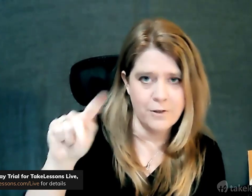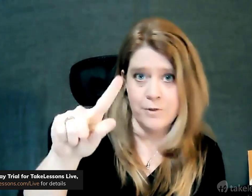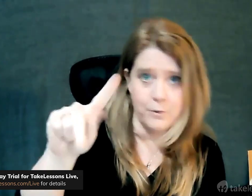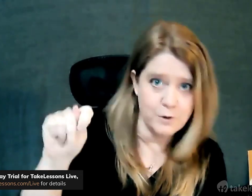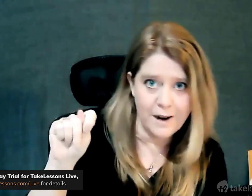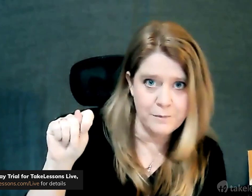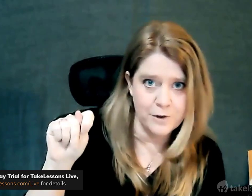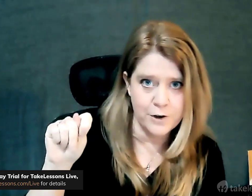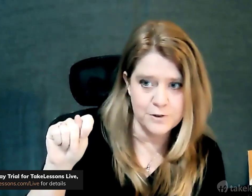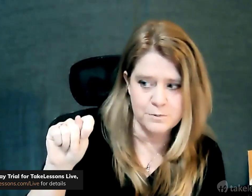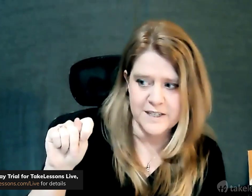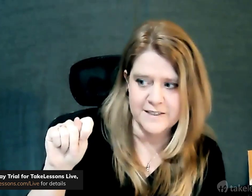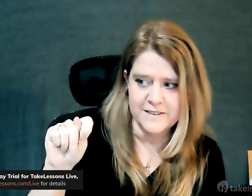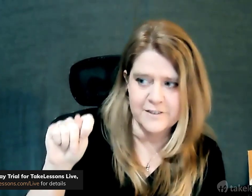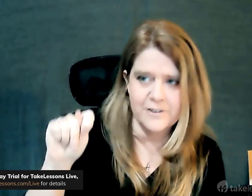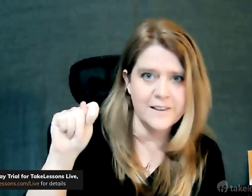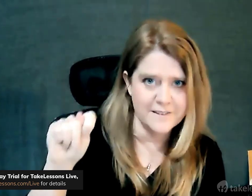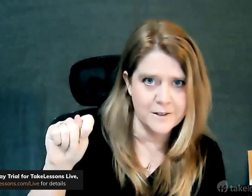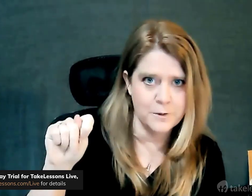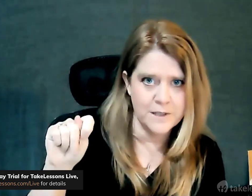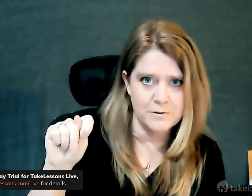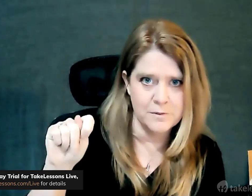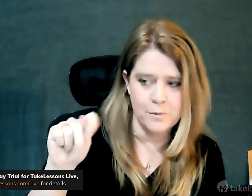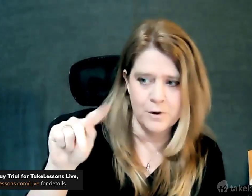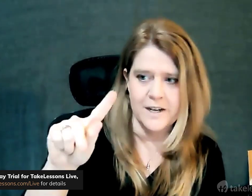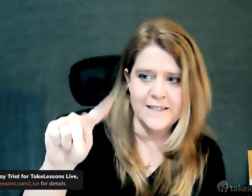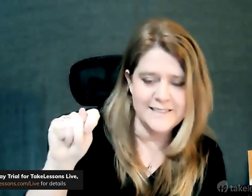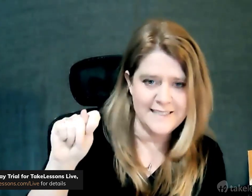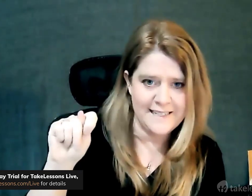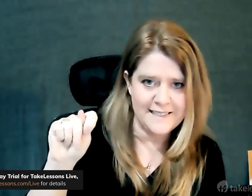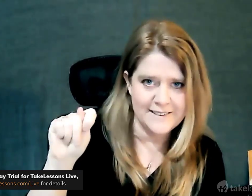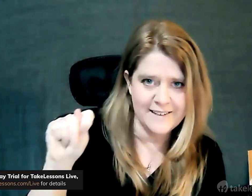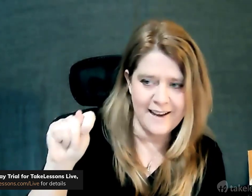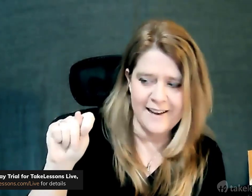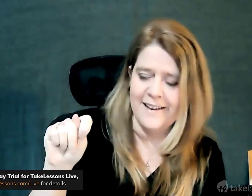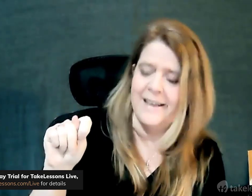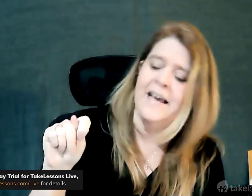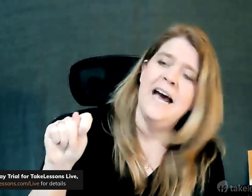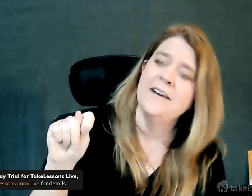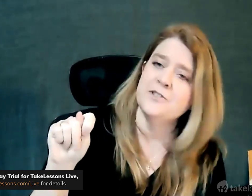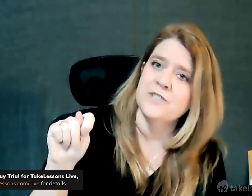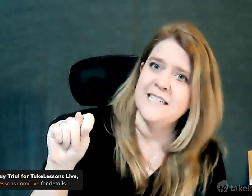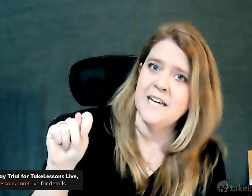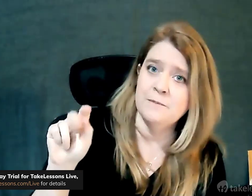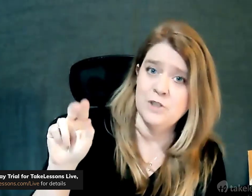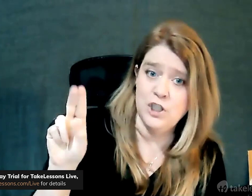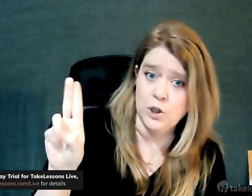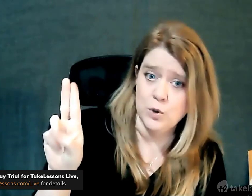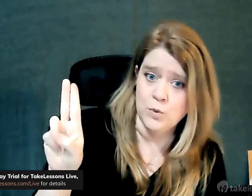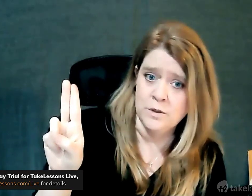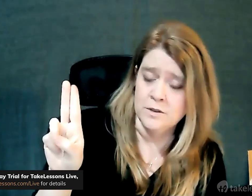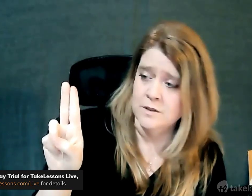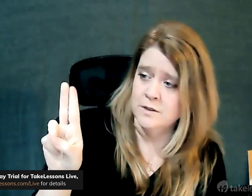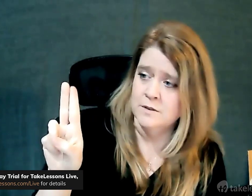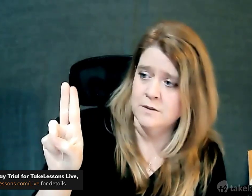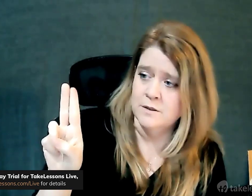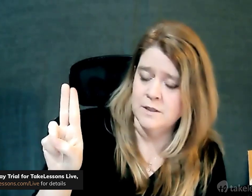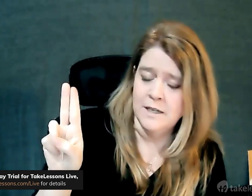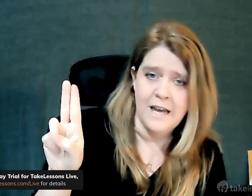that would grab your nose and pretend to steal it, that's a good way to remember it. T. Okay. After T comes U. And for a